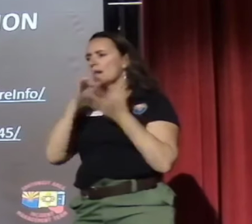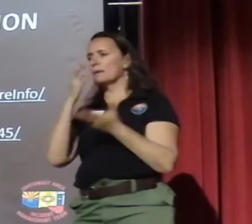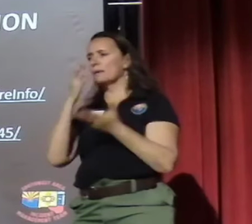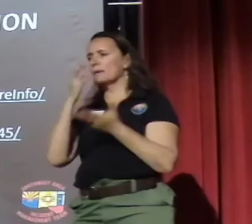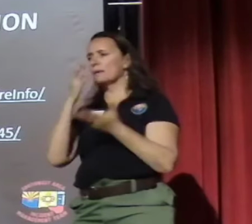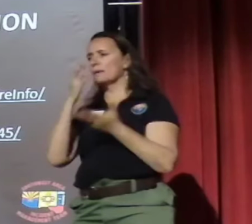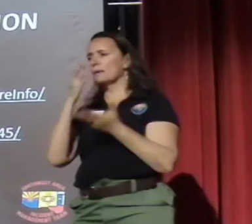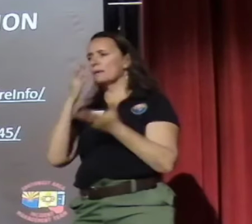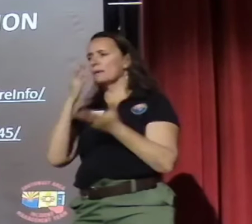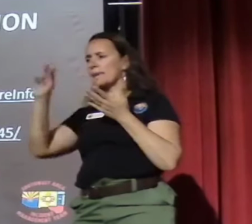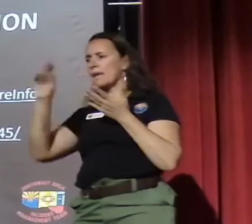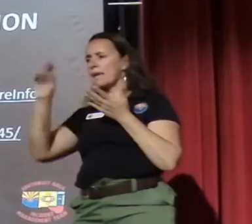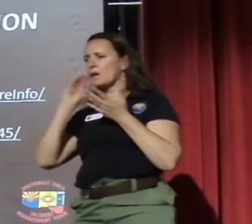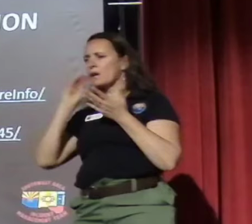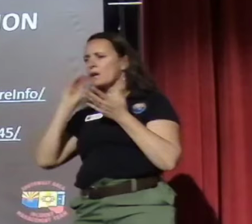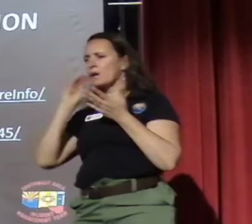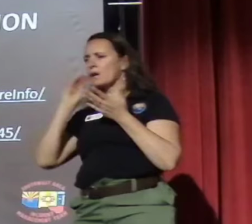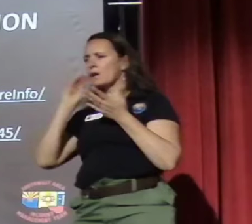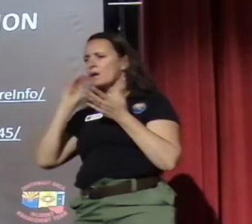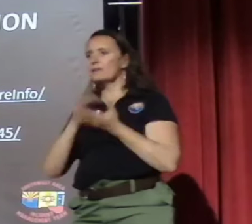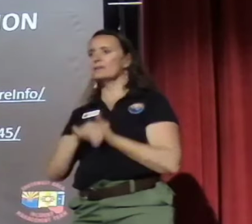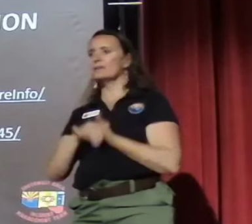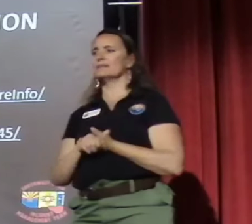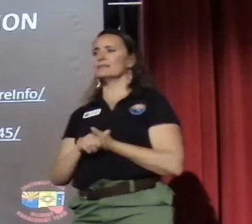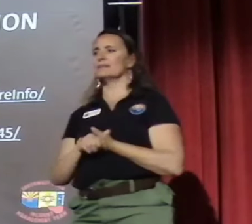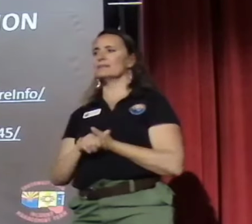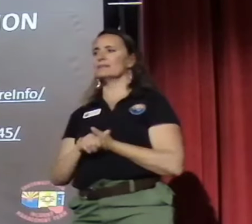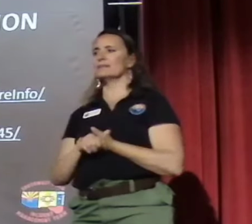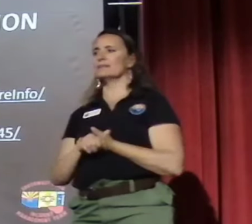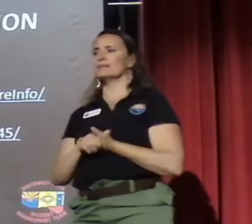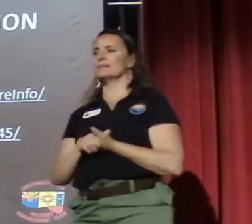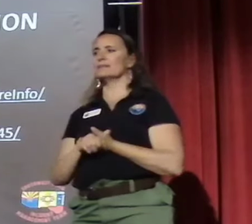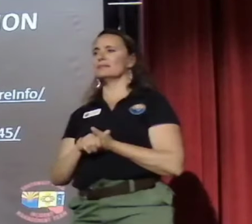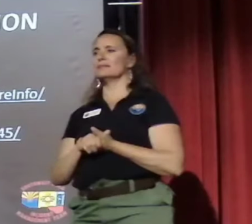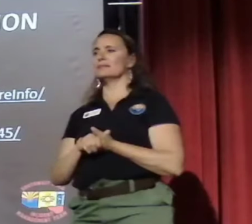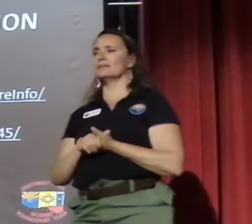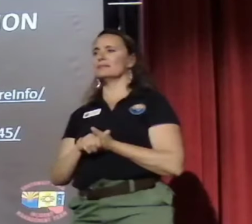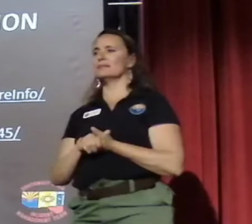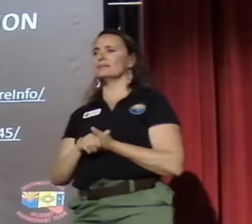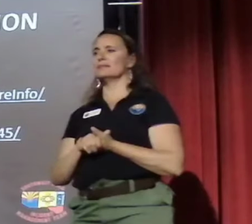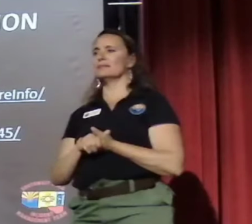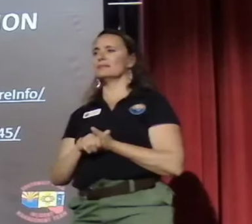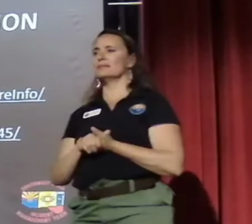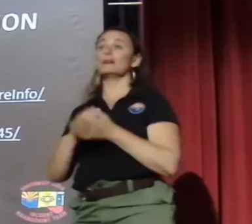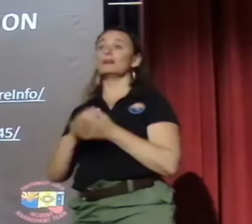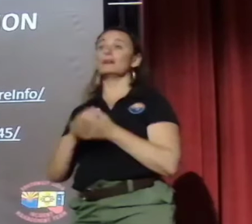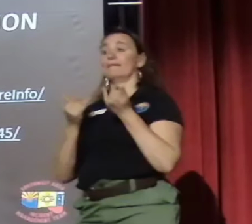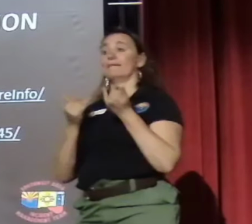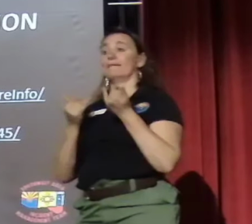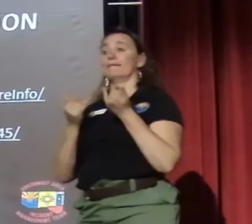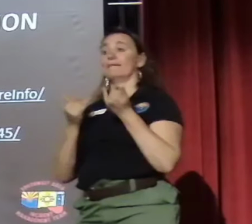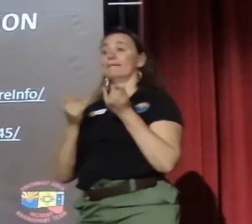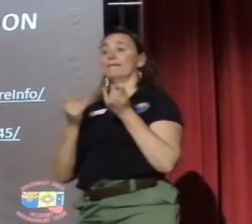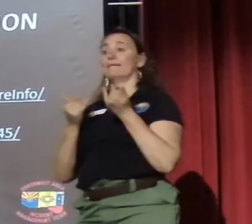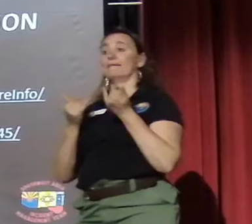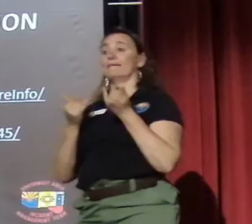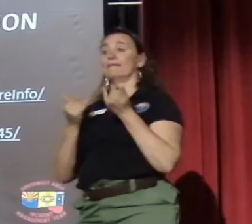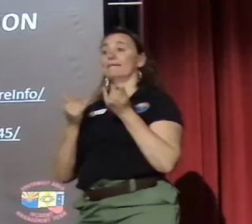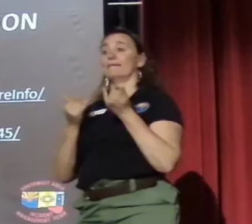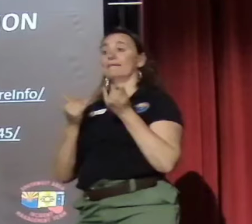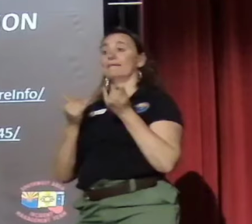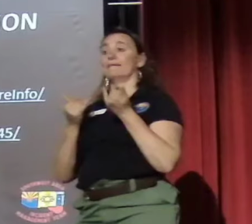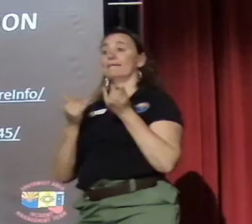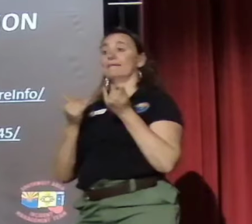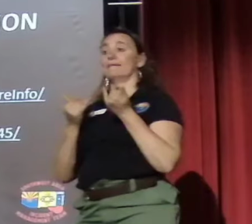back? So 2 questions there. The first was, what was the cause of the fire? And the cause of the fire was lightning.